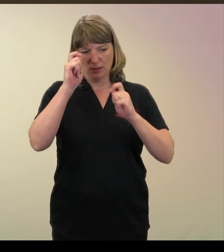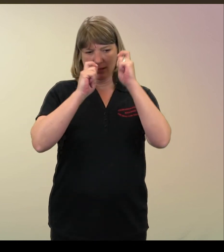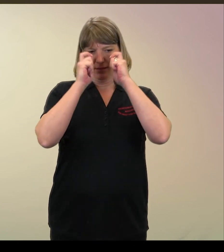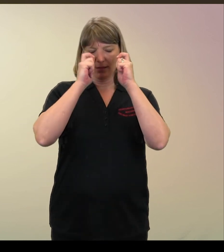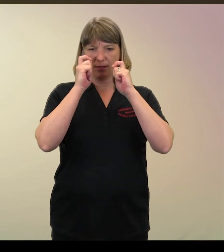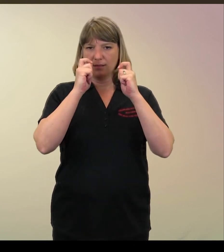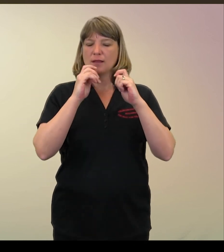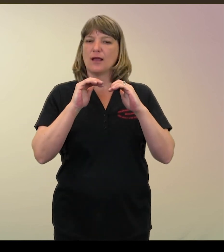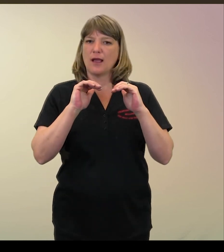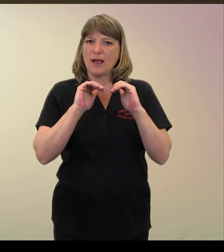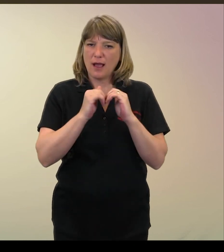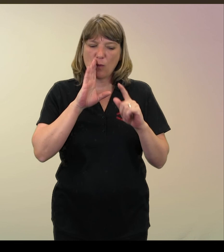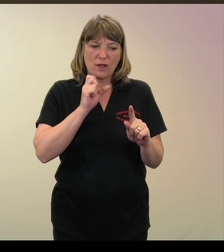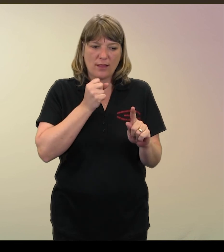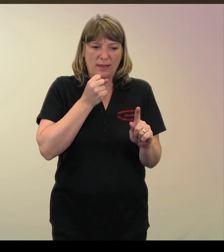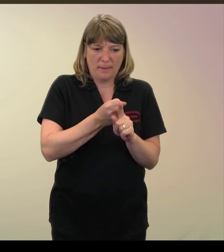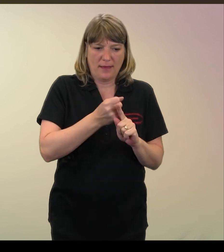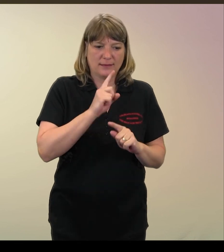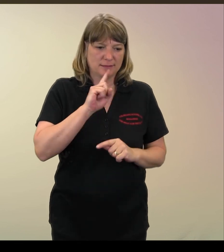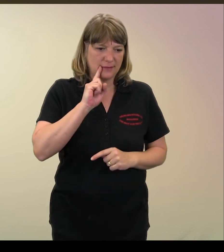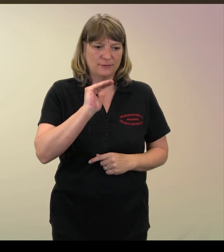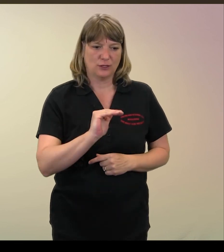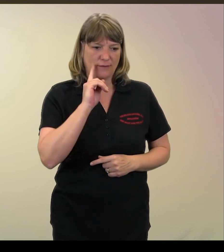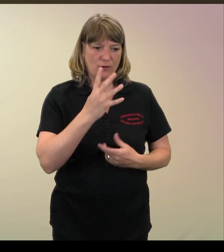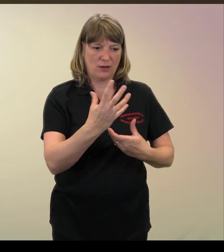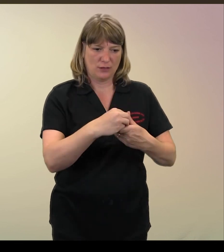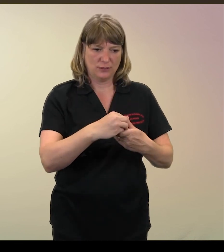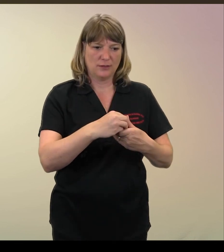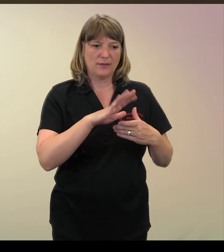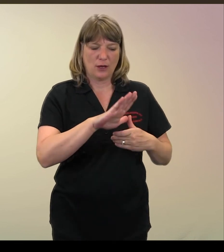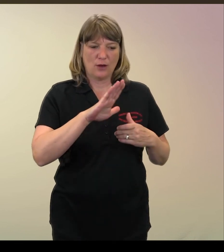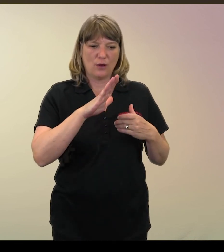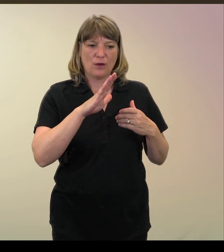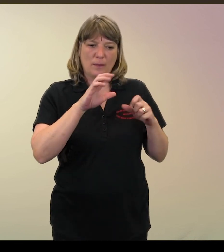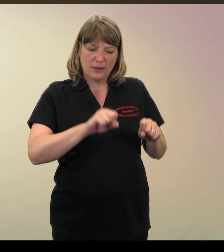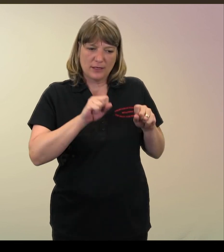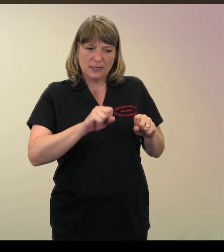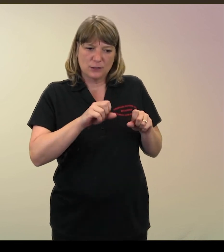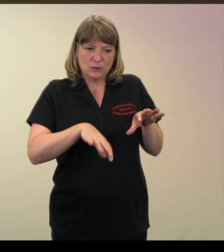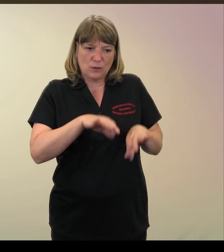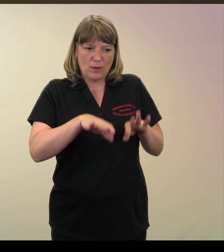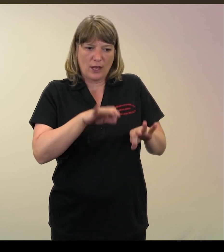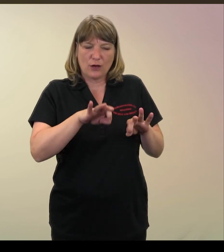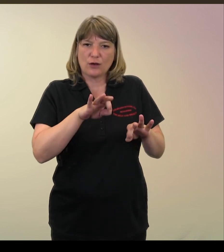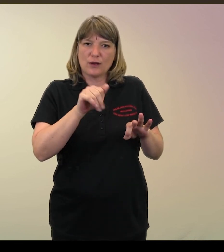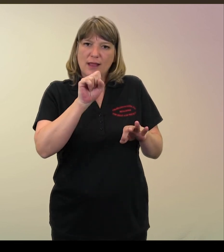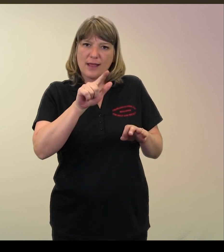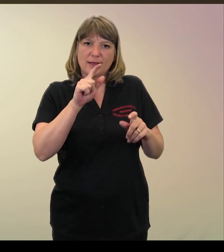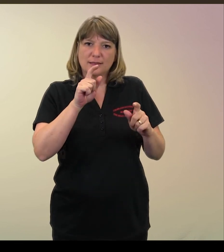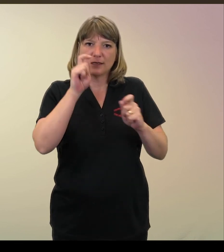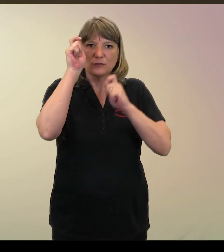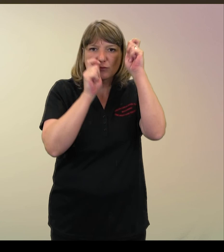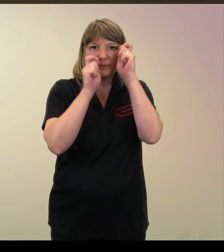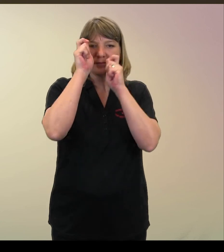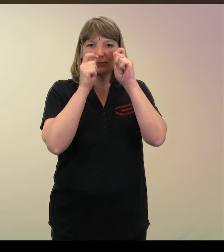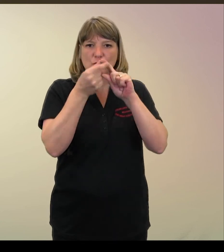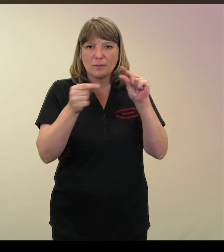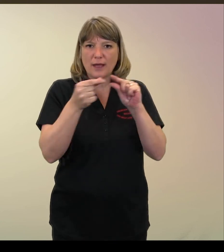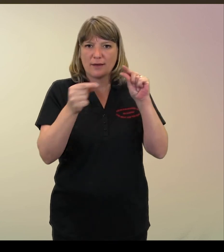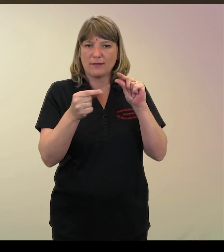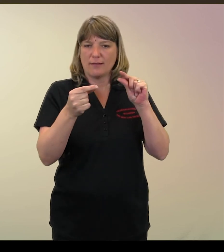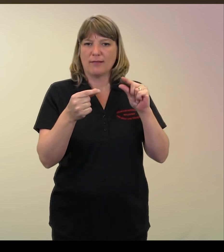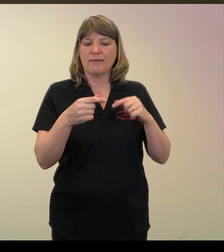of communication will impact a deaf child with autism's ability to acquire those ASL